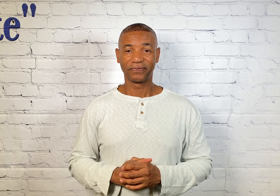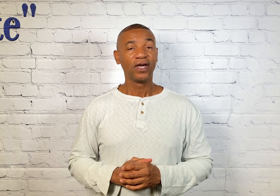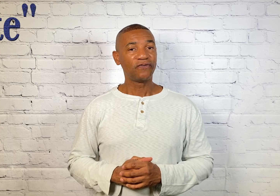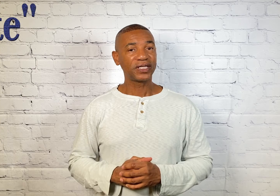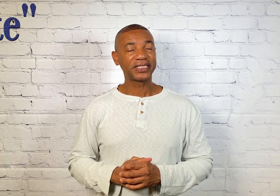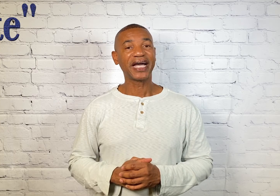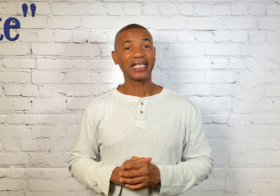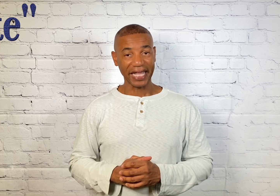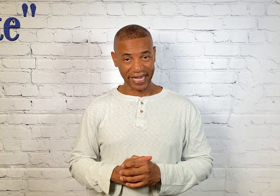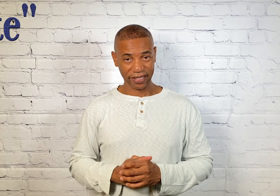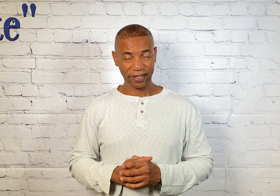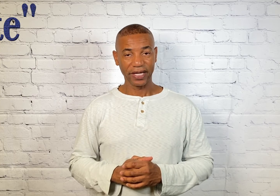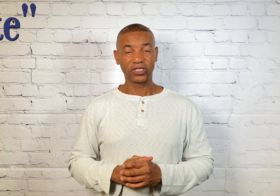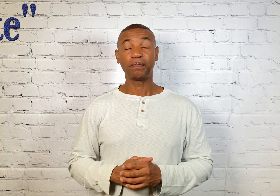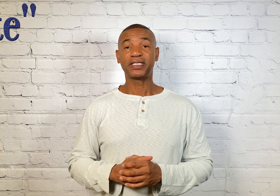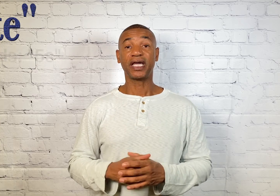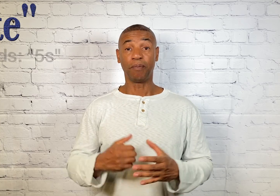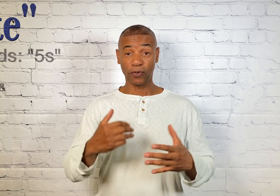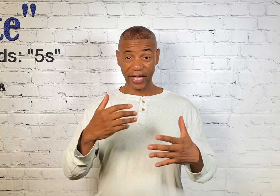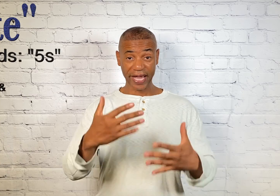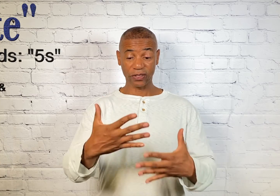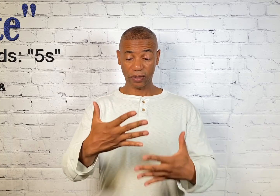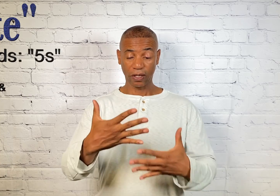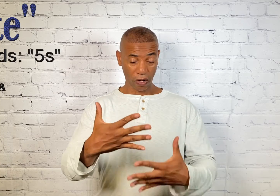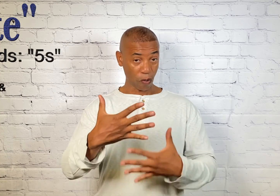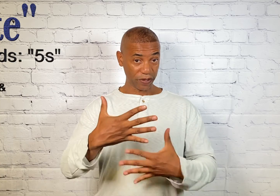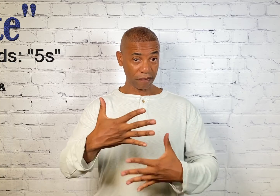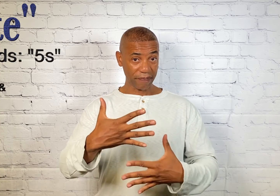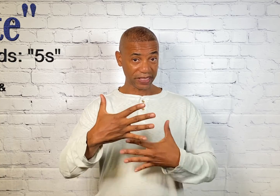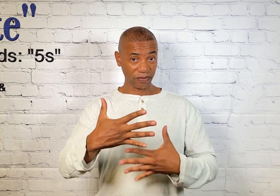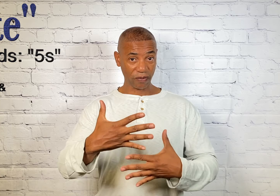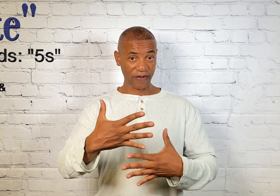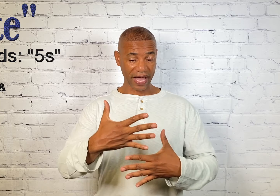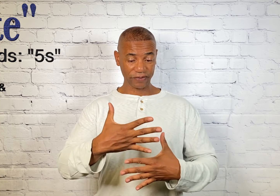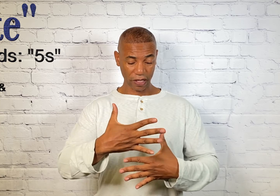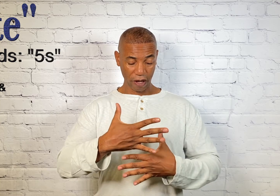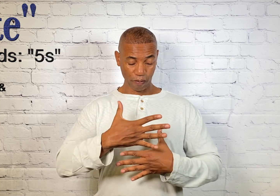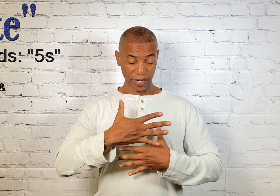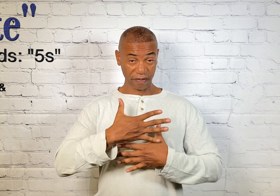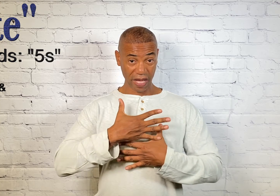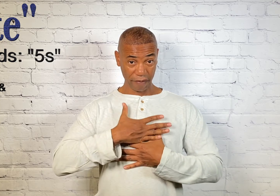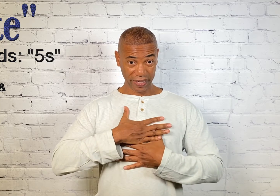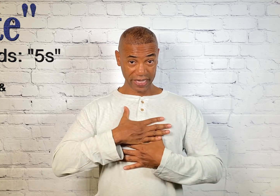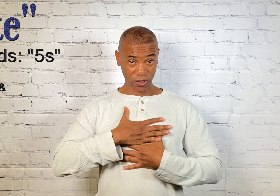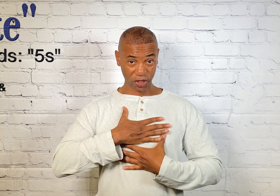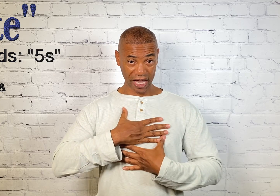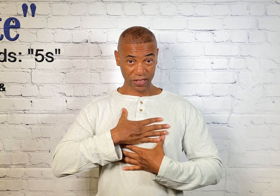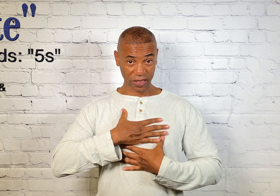For the sign like, simply take both hands, open them up as if they were fives, bring them up against the chest,